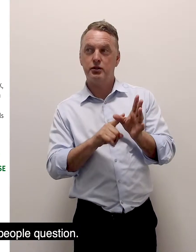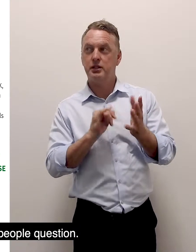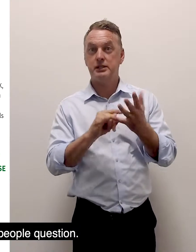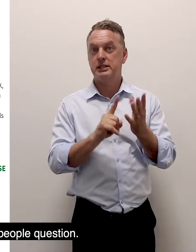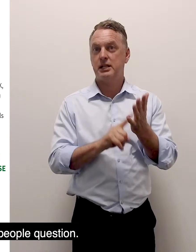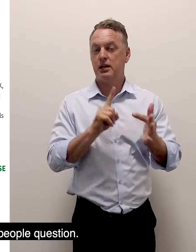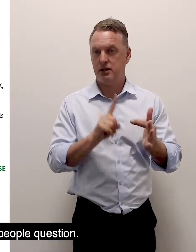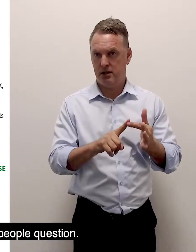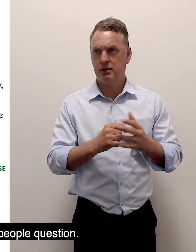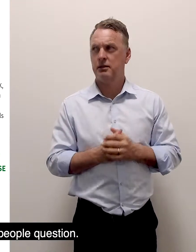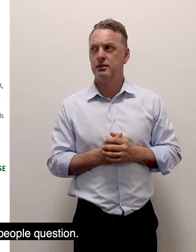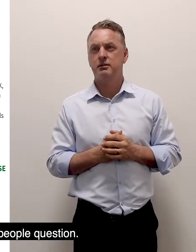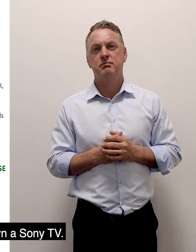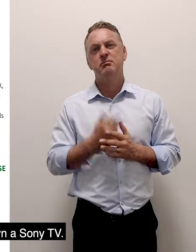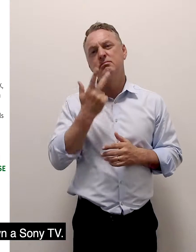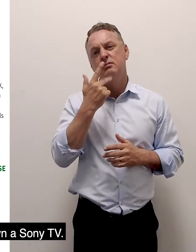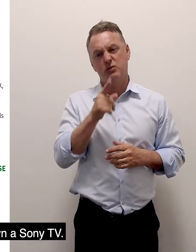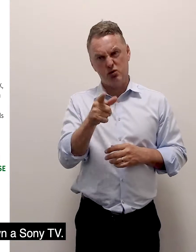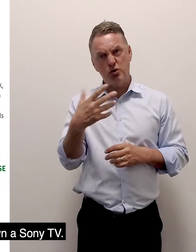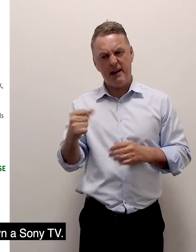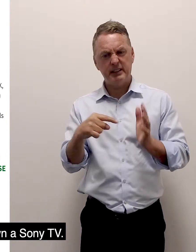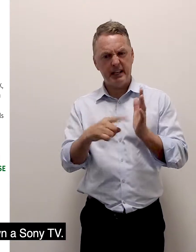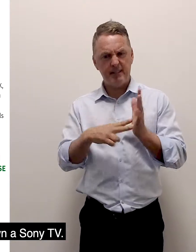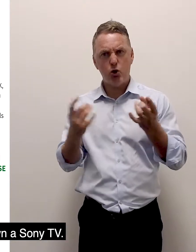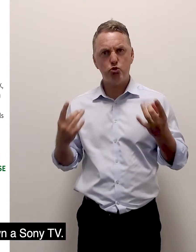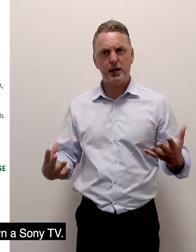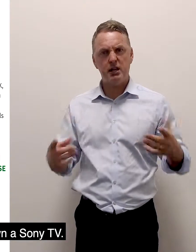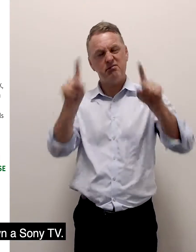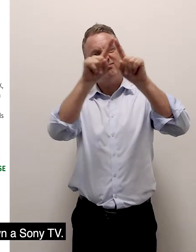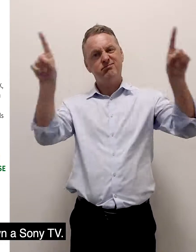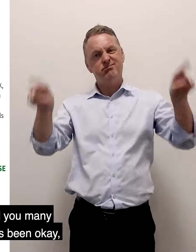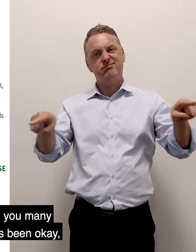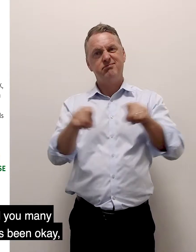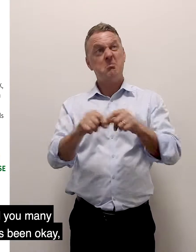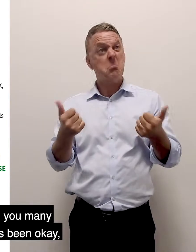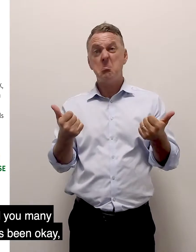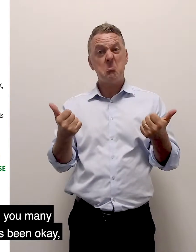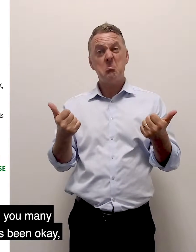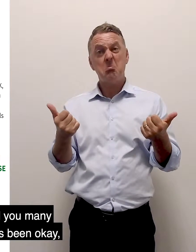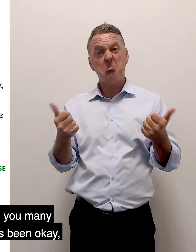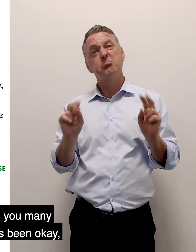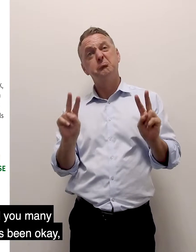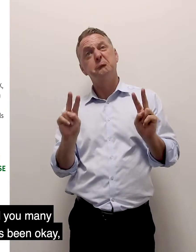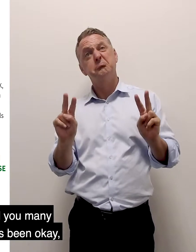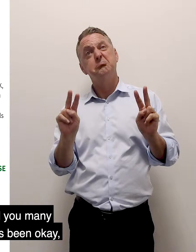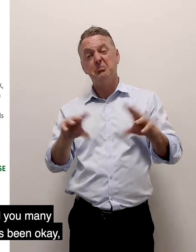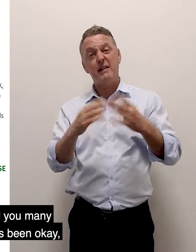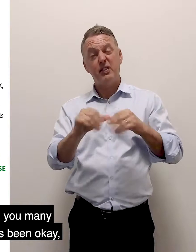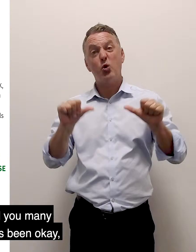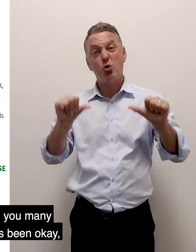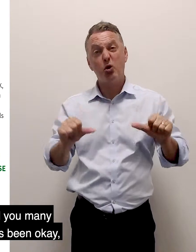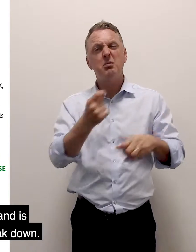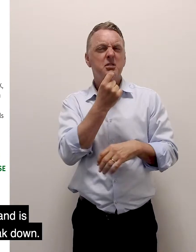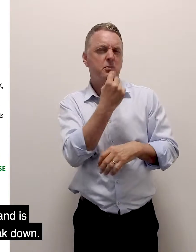Sony salespeople question. Say you already own a Sony TV. It has not caused you many problems, and it